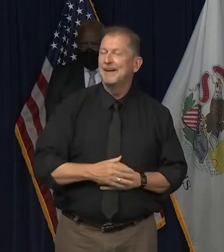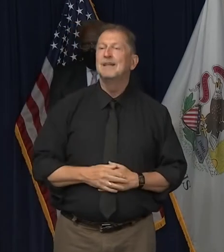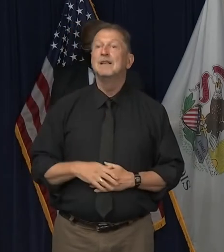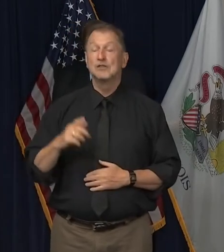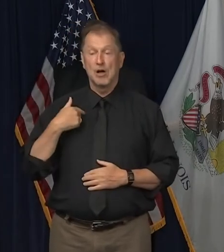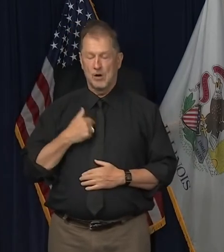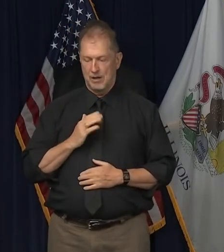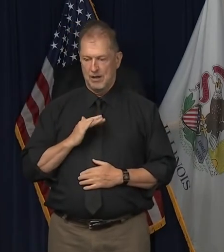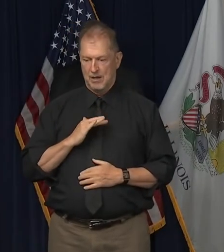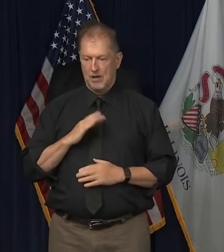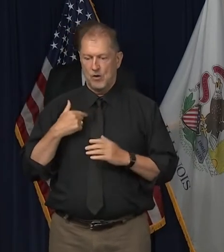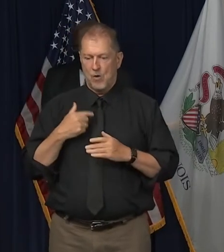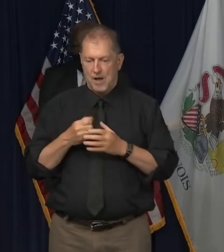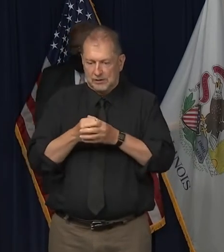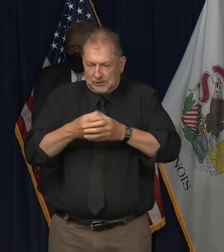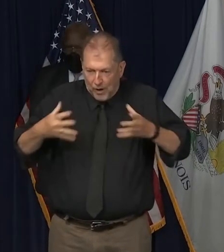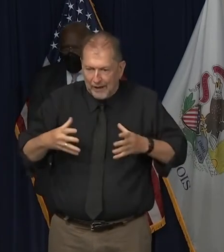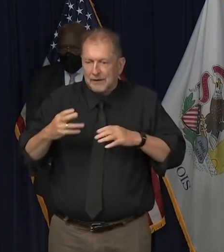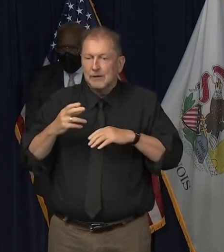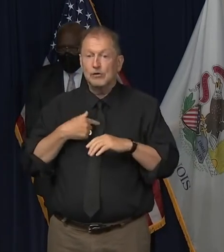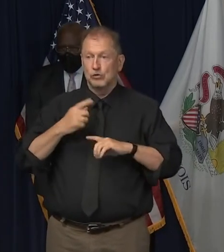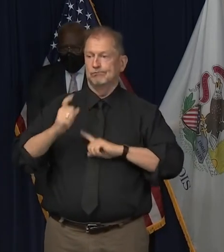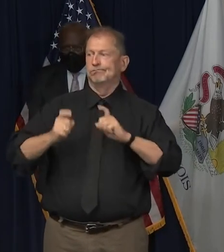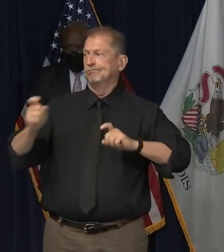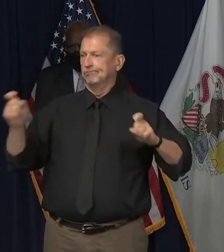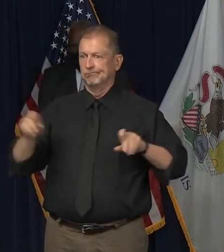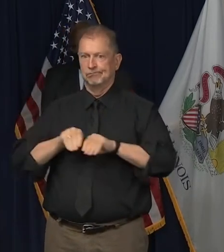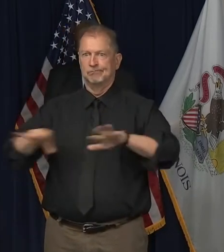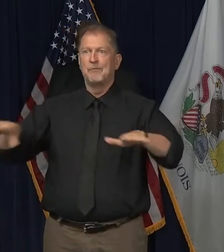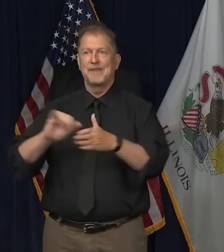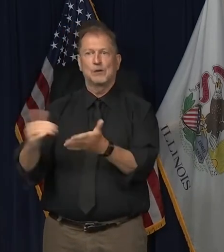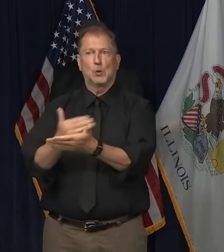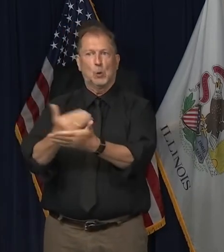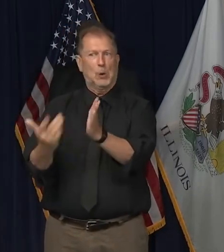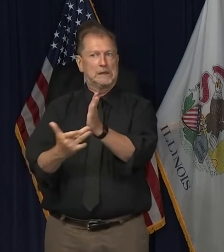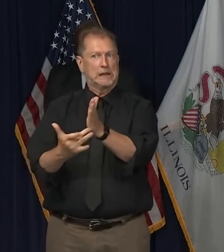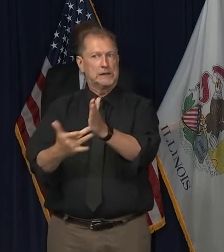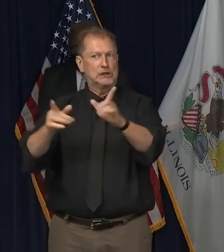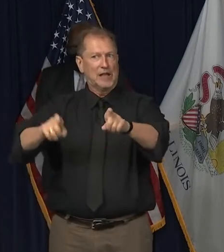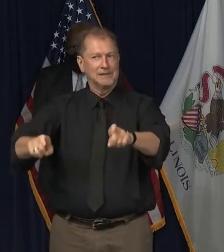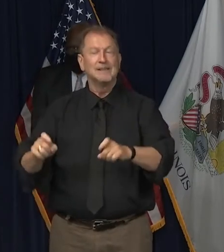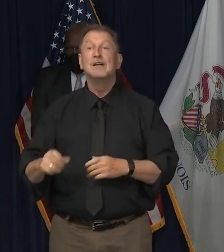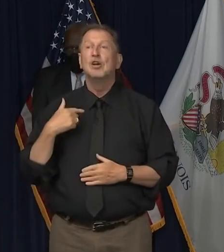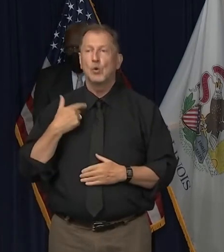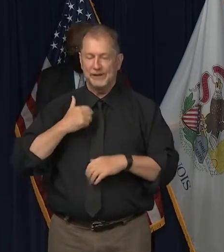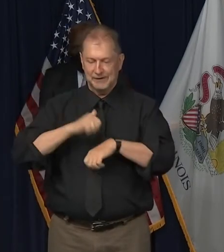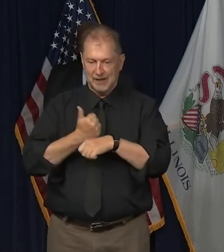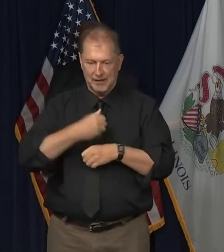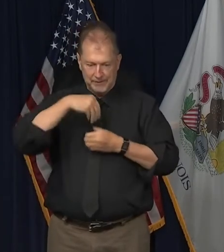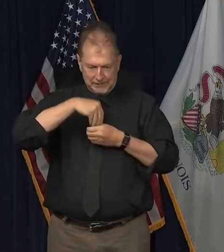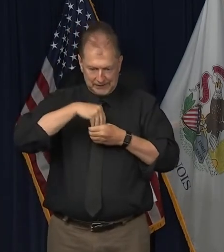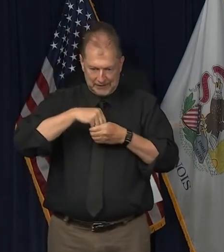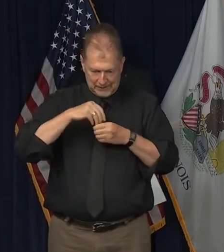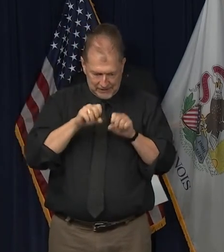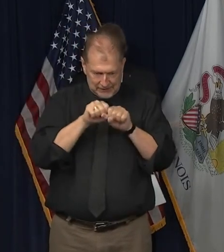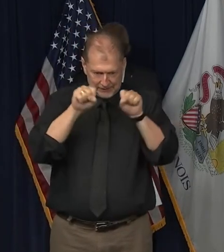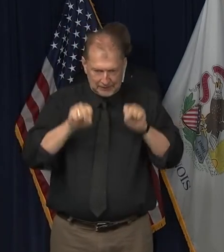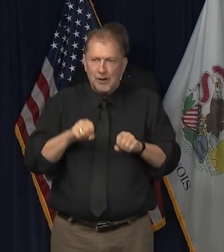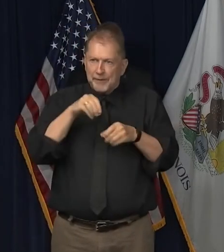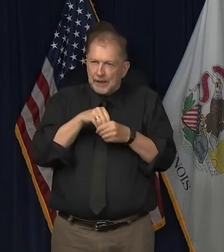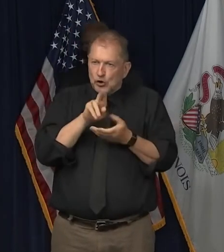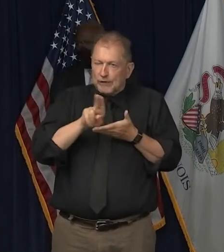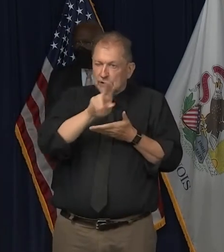efforts to expand the reach of this groundbreaking technology. We have already created an internal unit at the system level that is